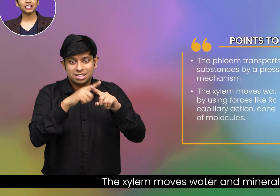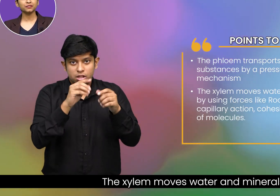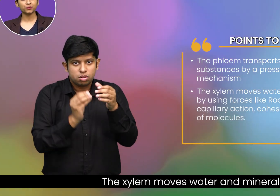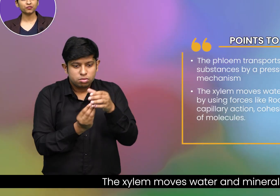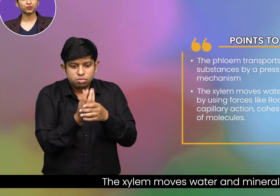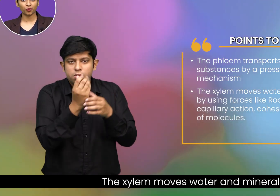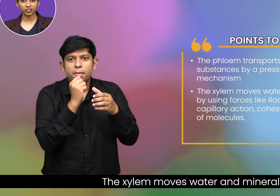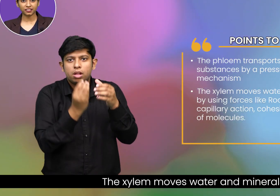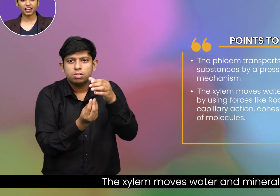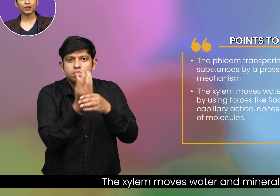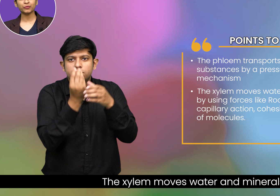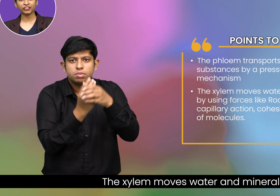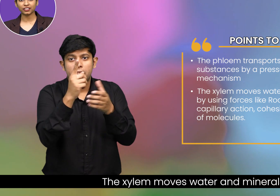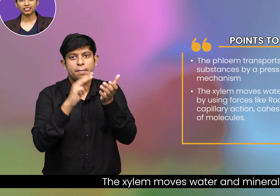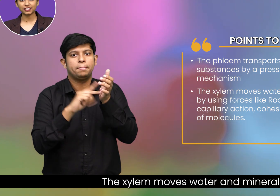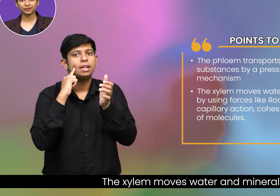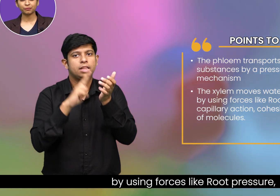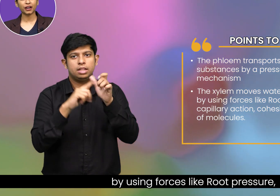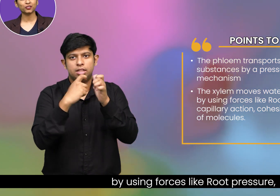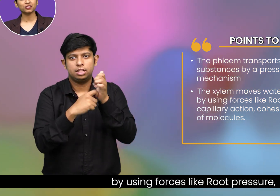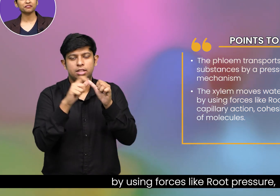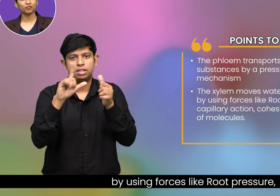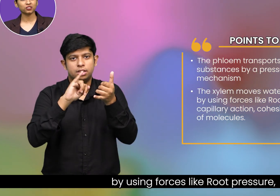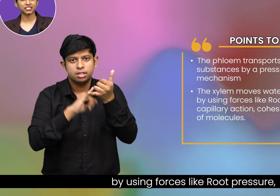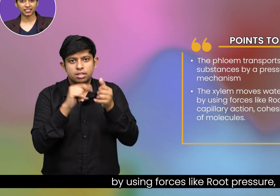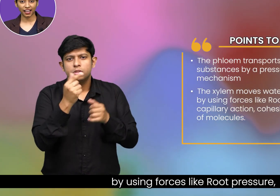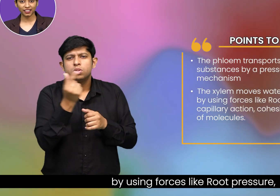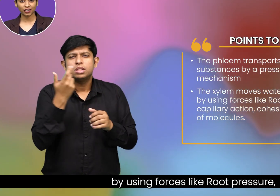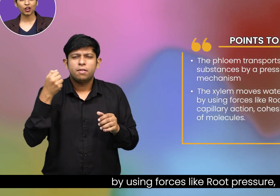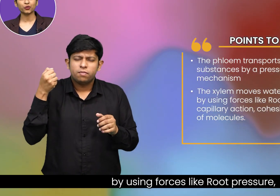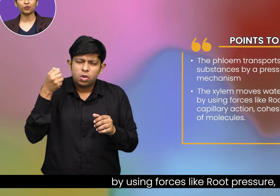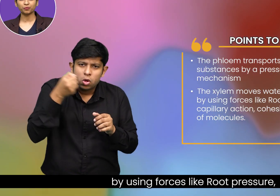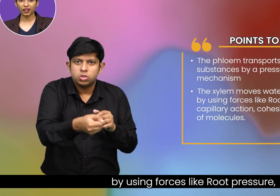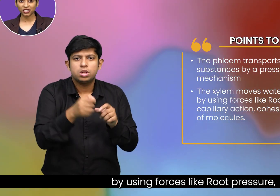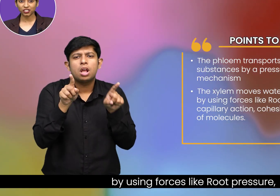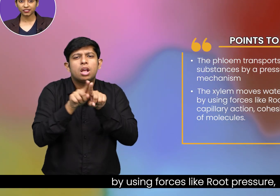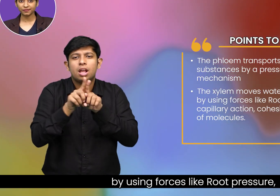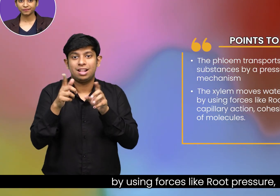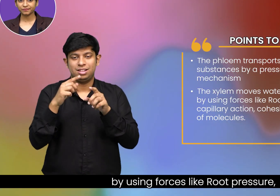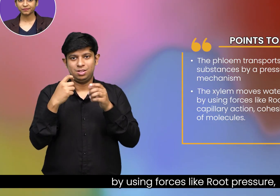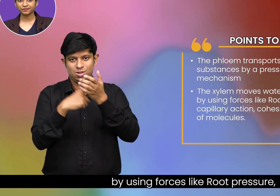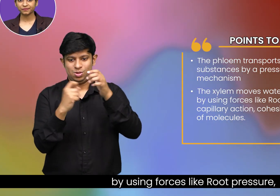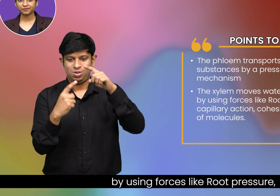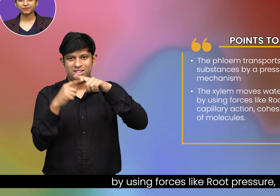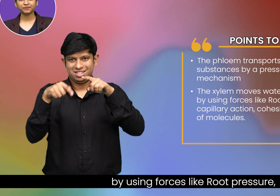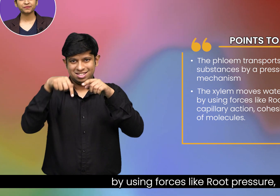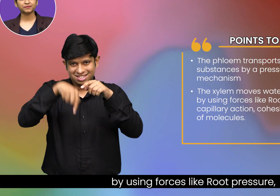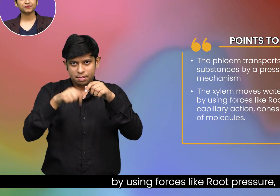The xylem moves water and minerals by using forces like root pressure,